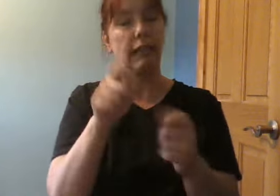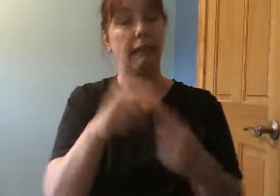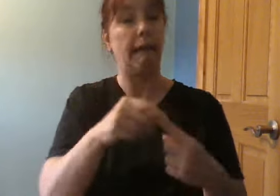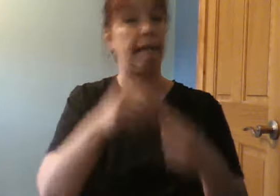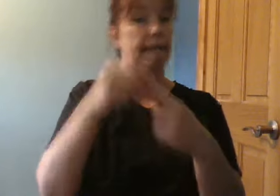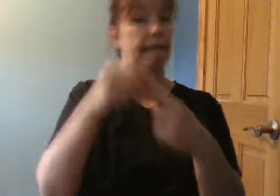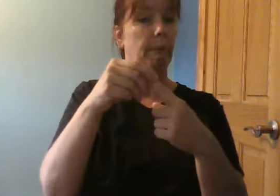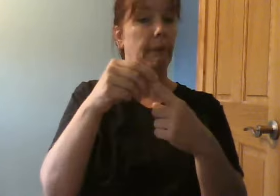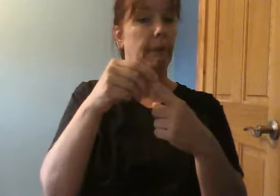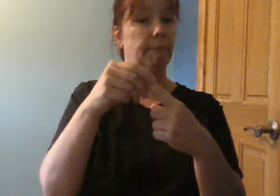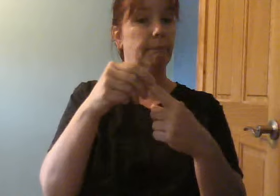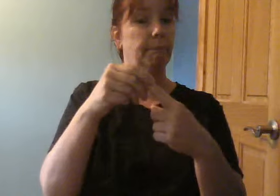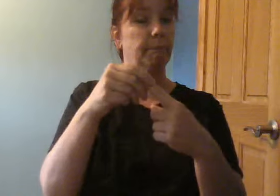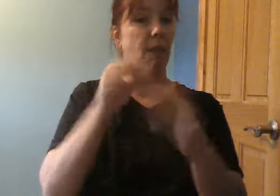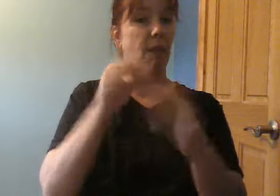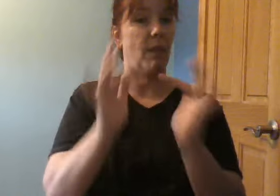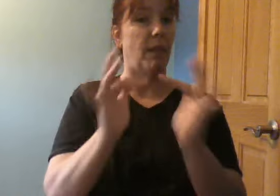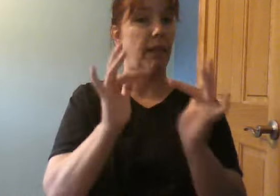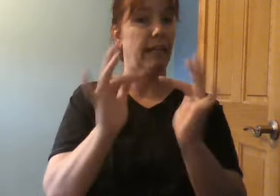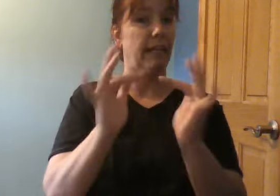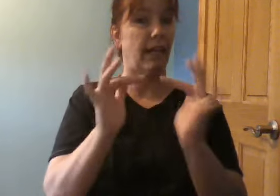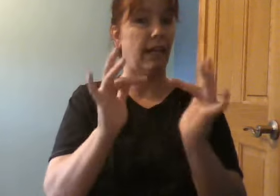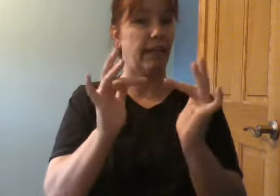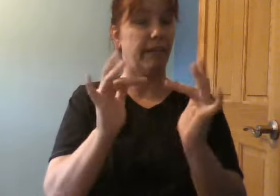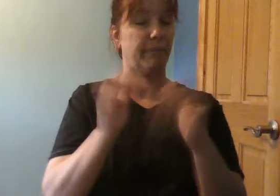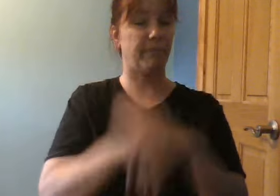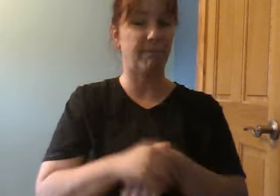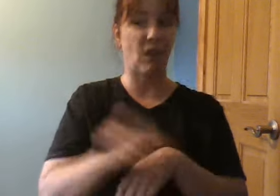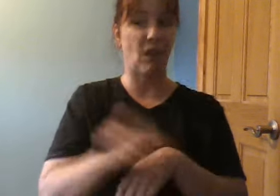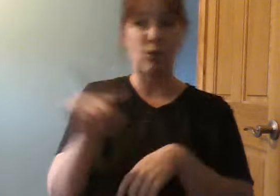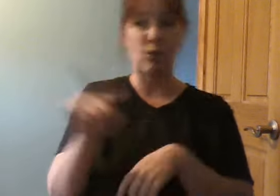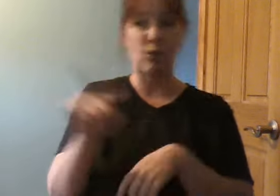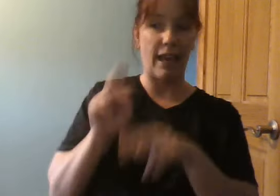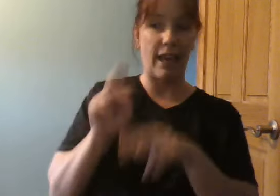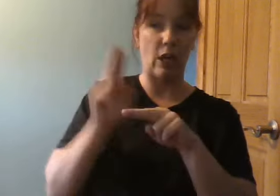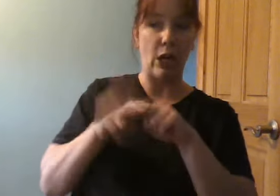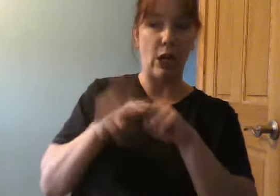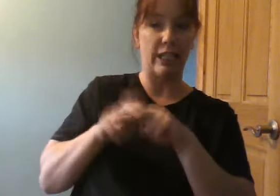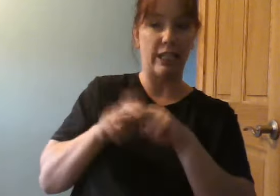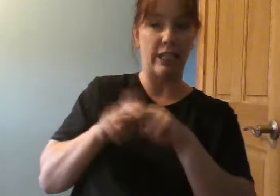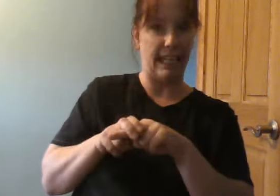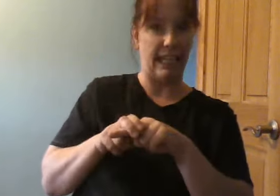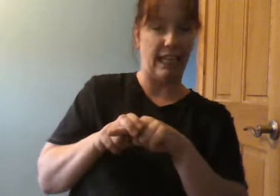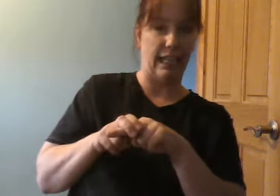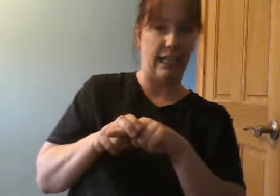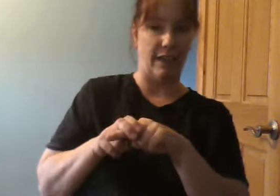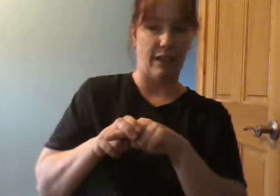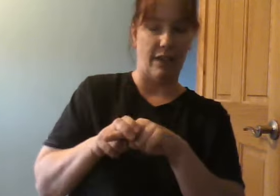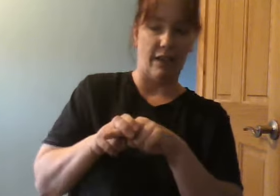web. So they're sitting on Facebook and they're sending these messages and arranging things, and they don't know who anybody is,